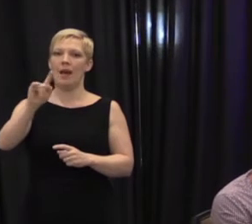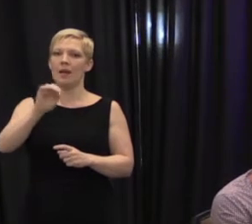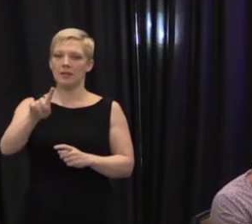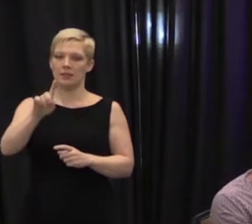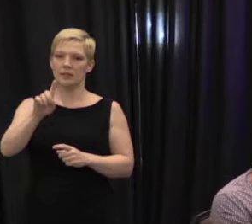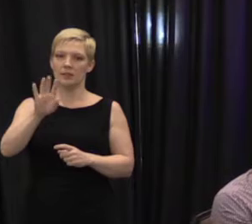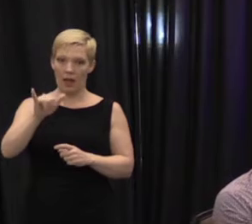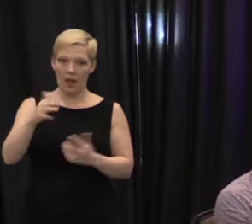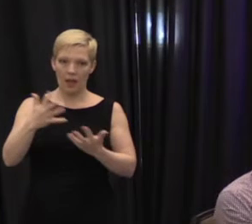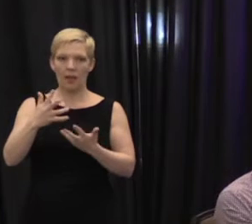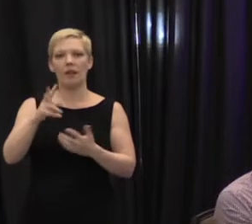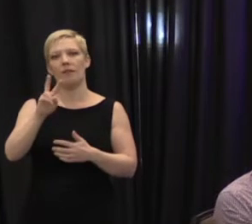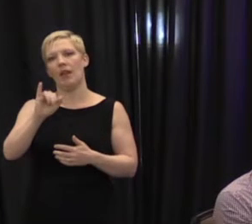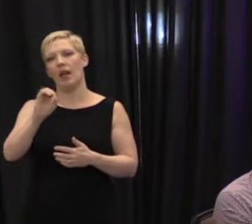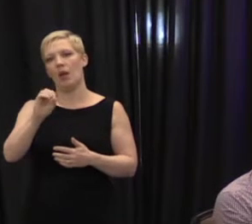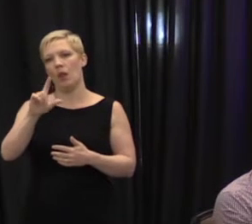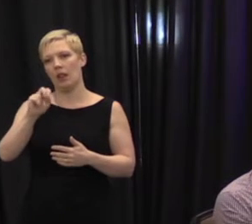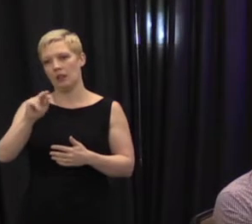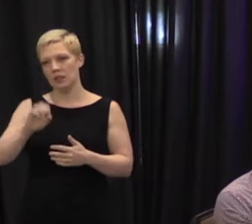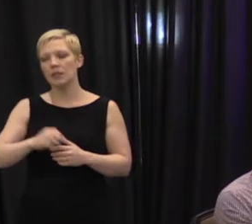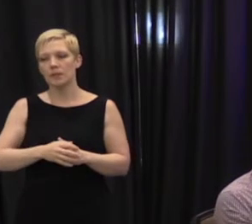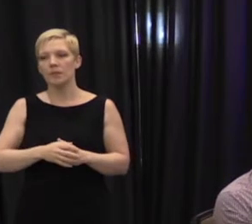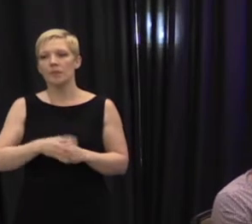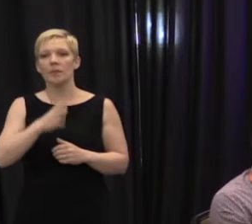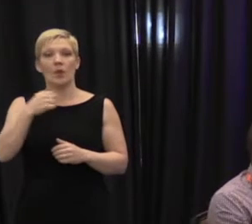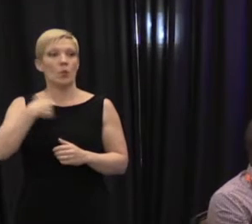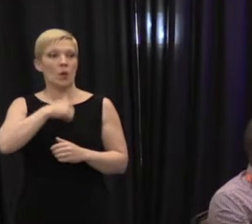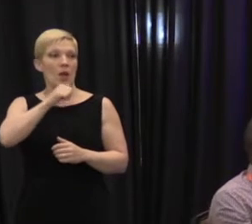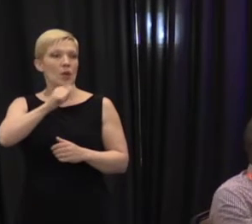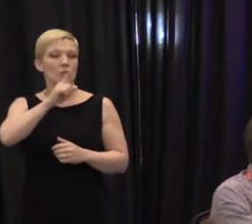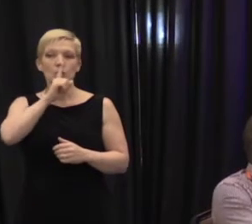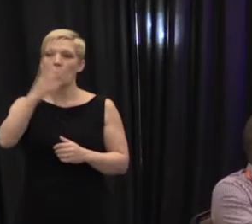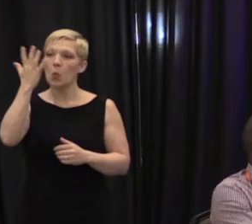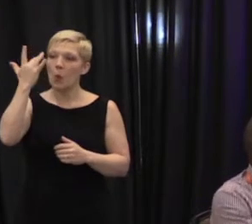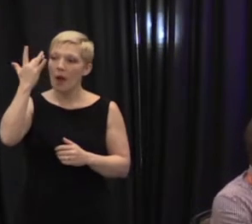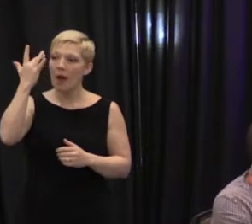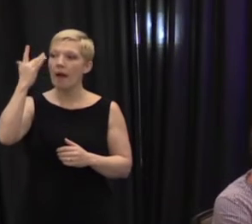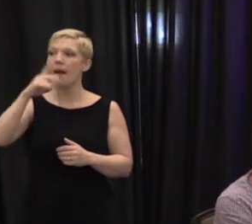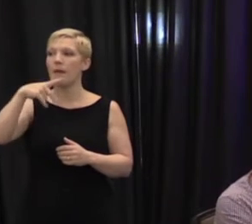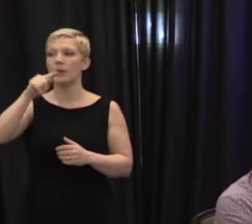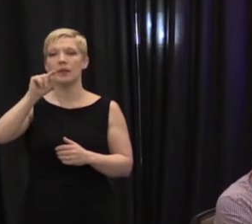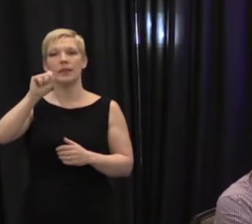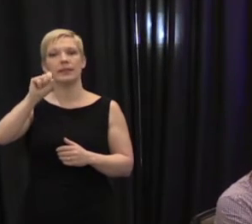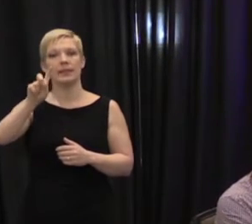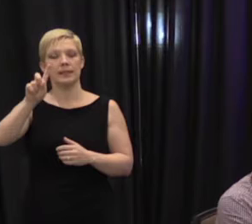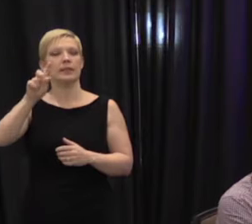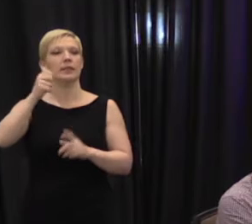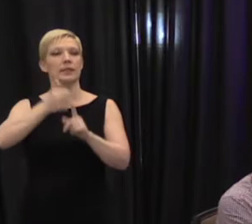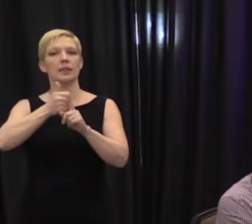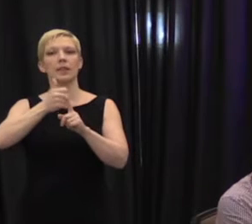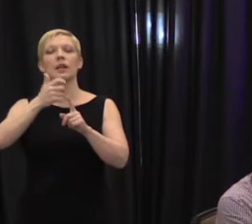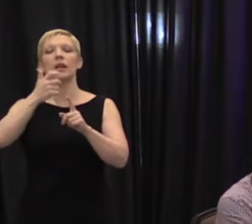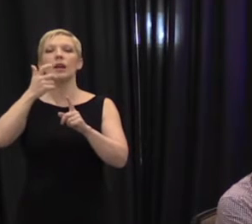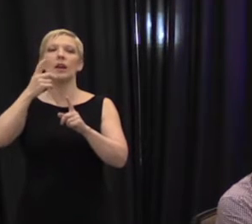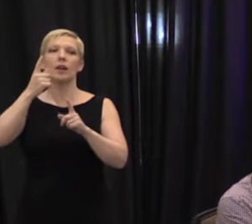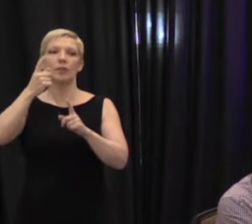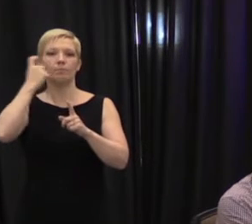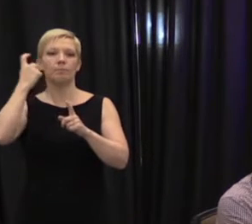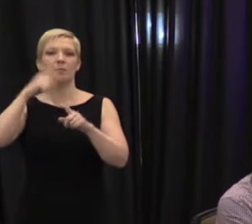not every act of trauma turns into PTSD. We're not quite sure why, but I'm going to make a weird choice here and tell you my therapist's